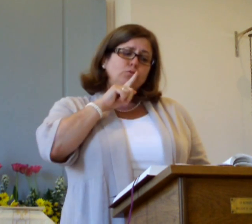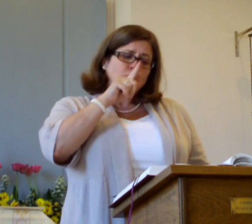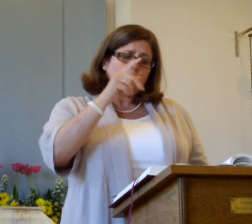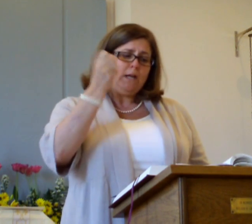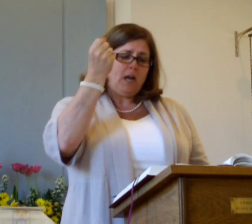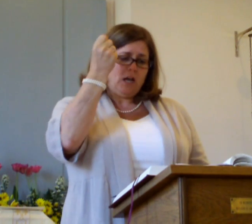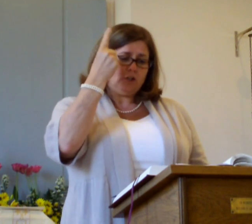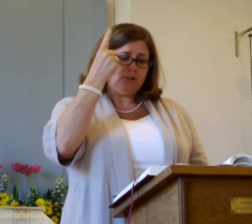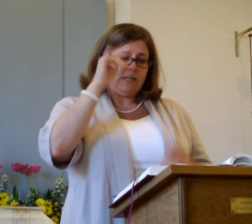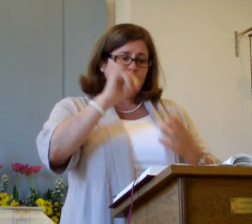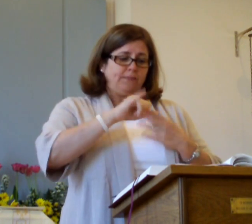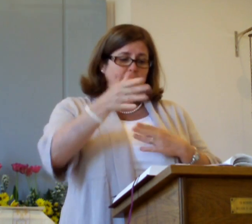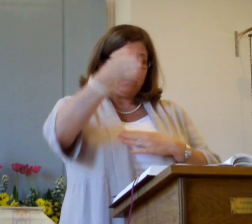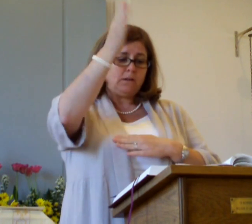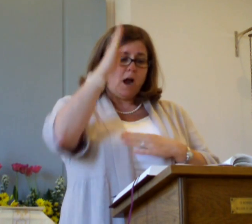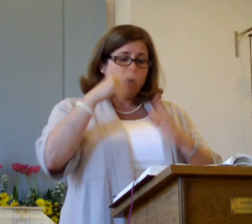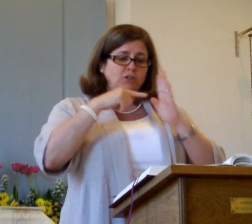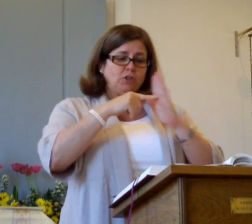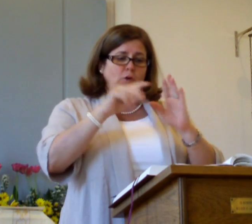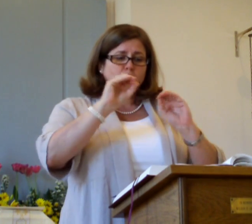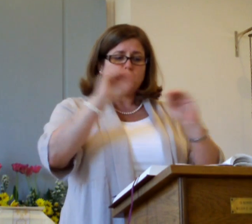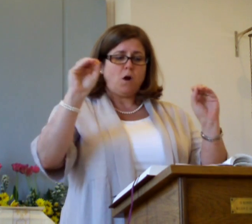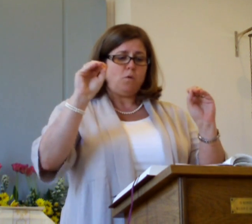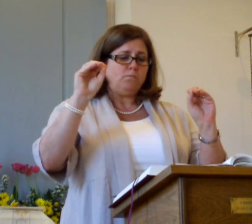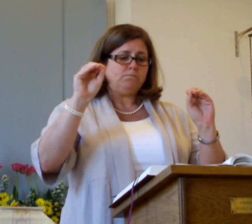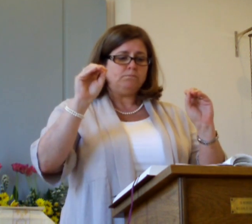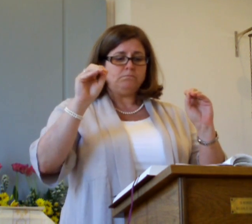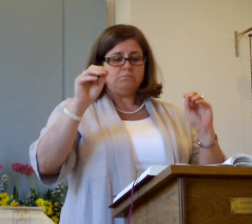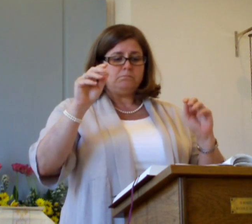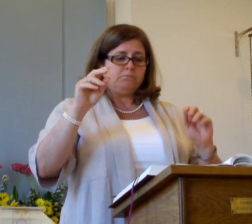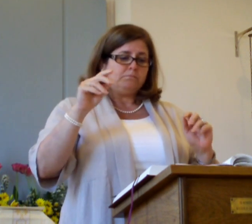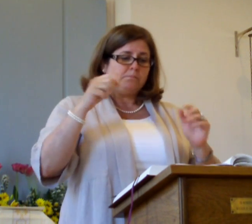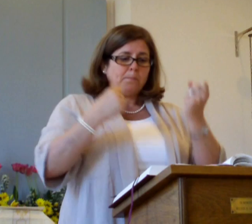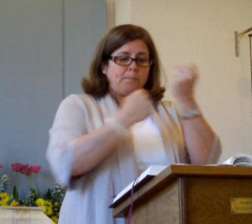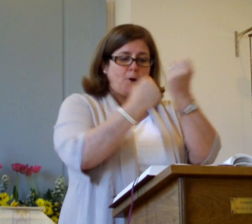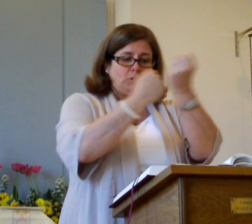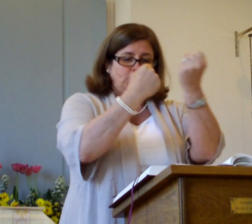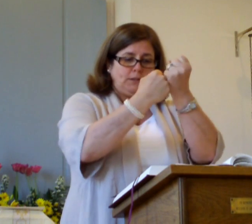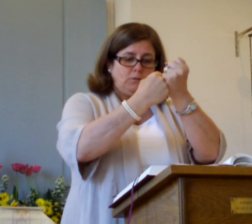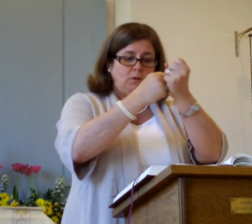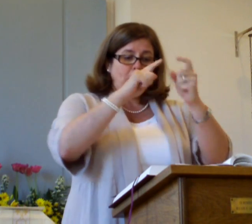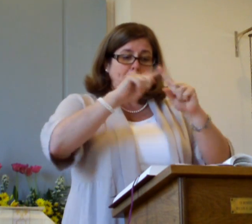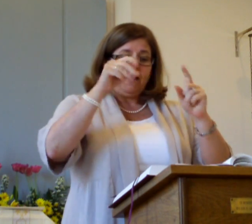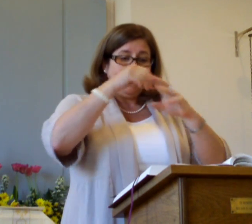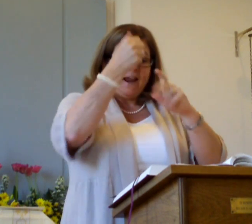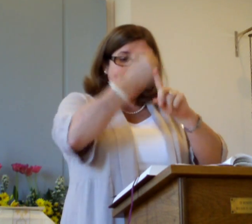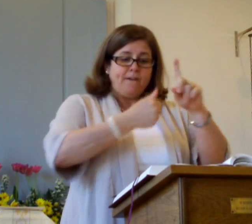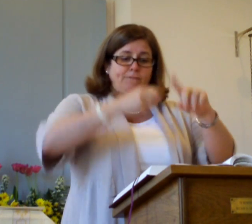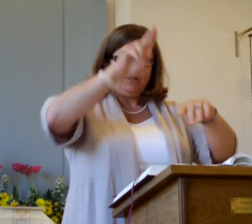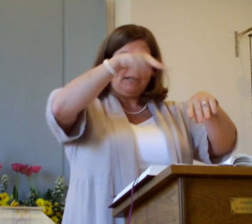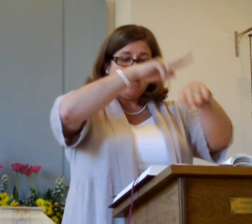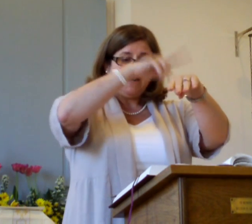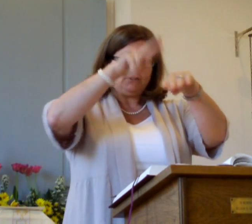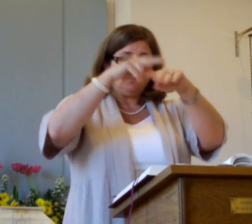truly understand that God showed no personal, but in every nation,